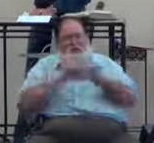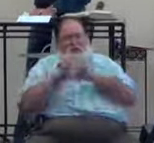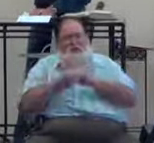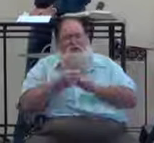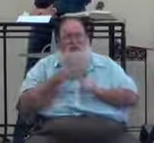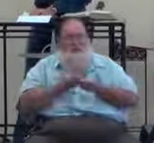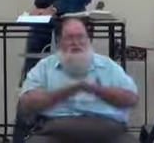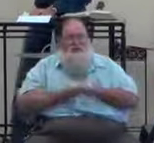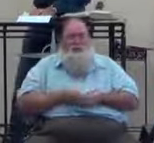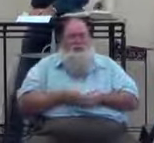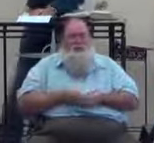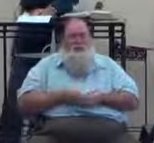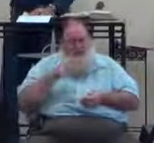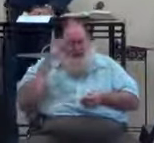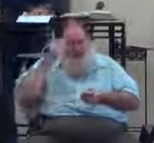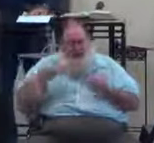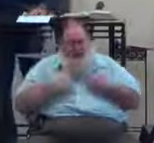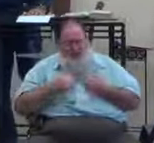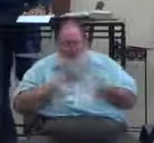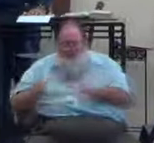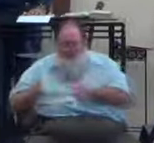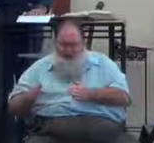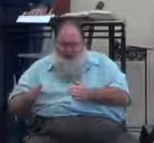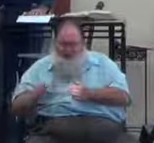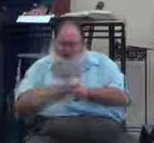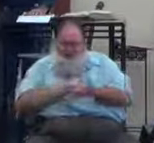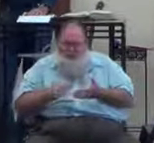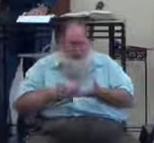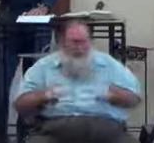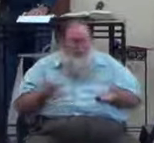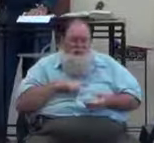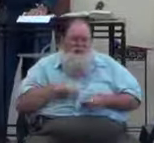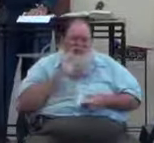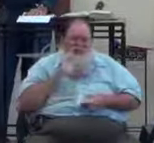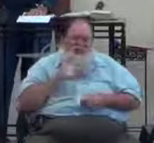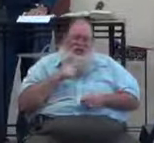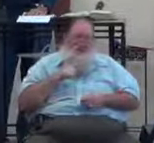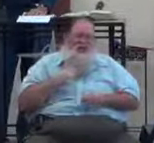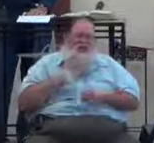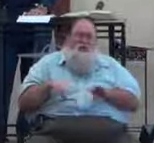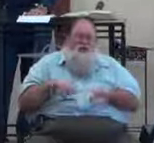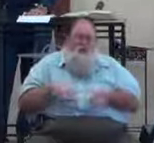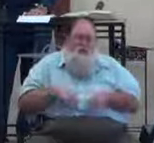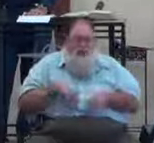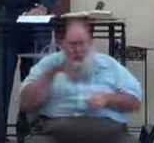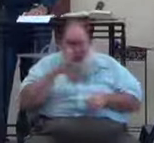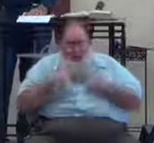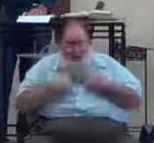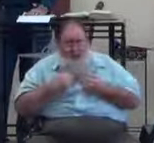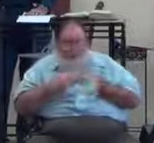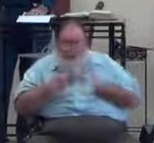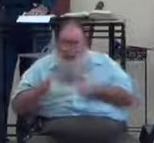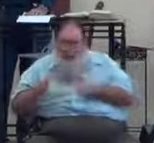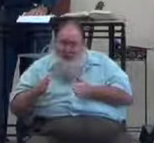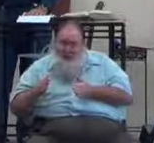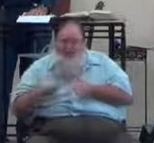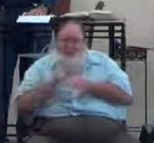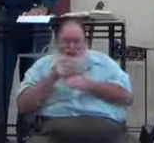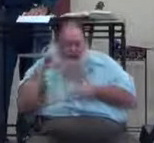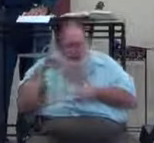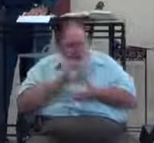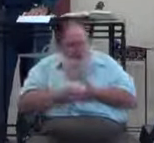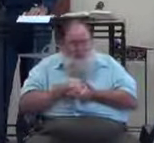Satan has a plan to ruin everything that we say and do, and God has a plan to use it for